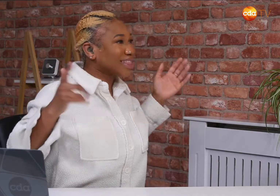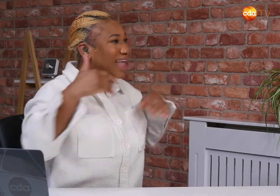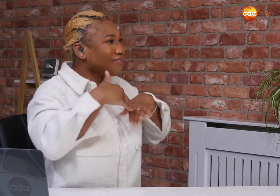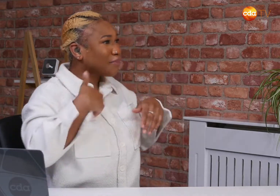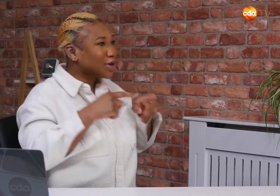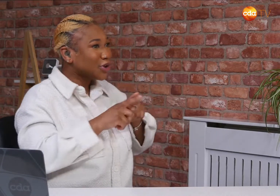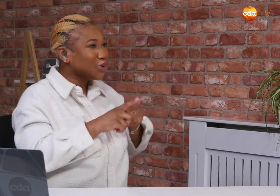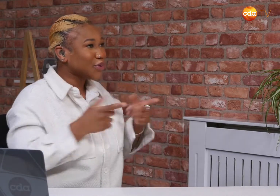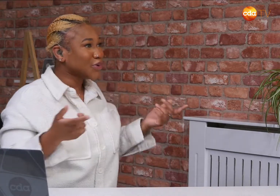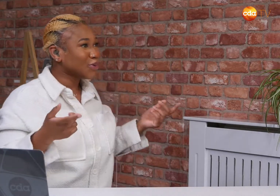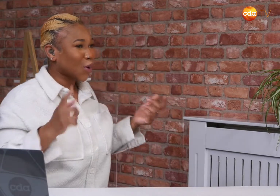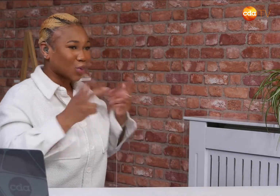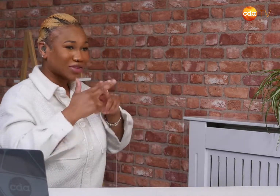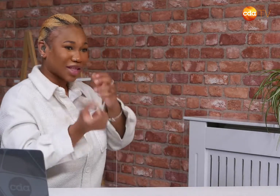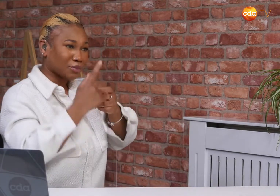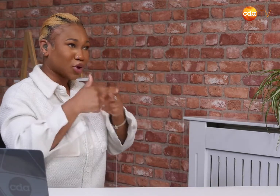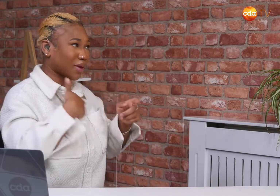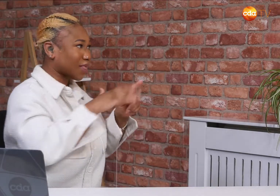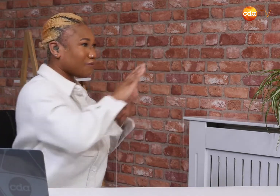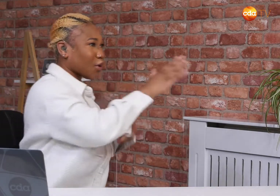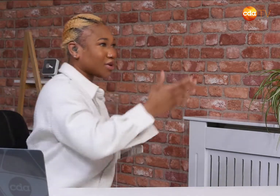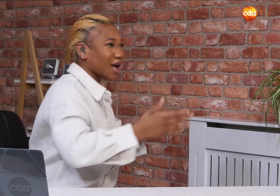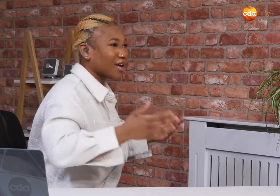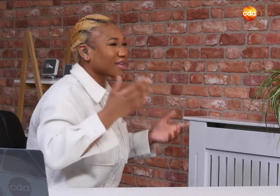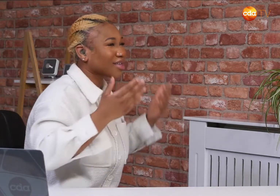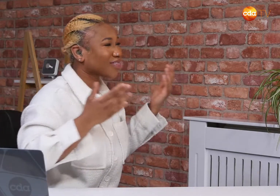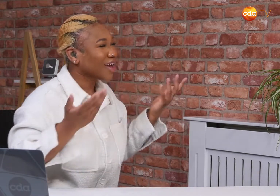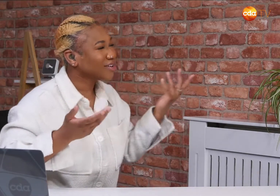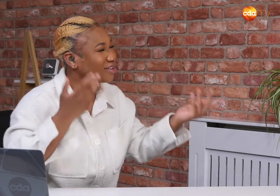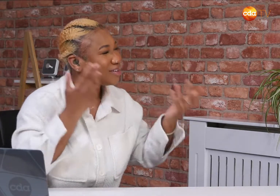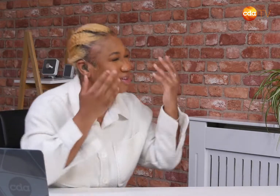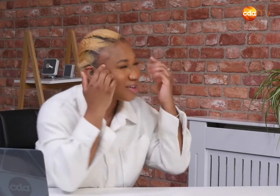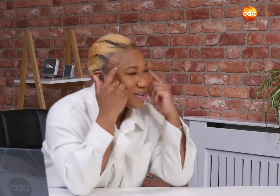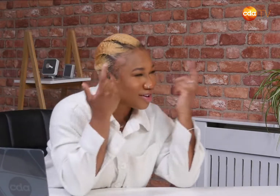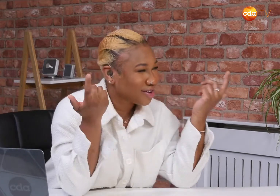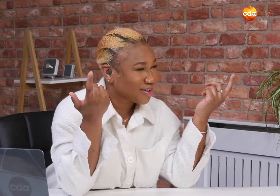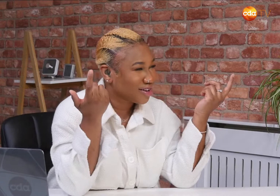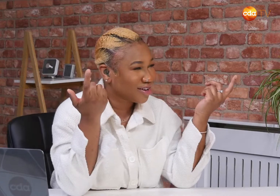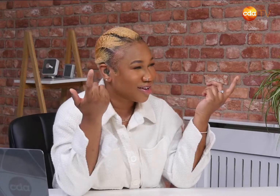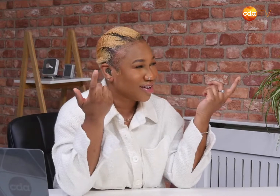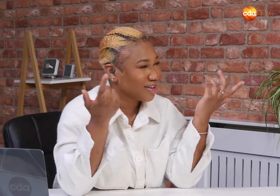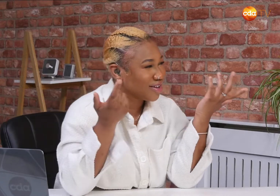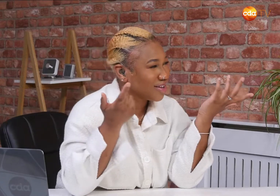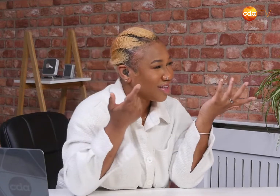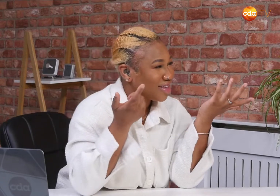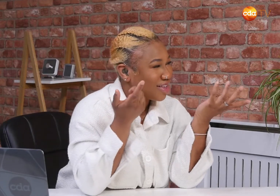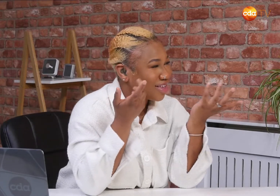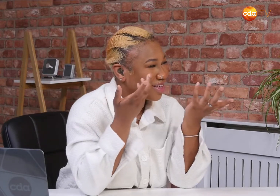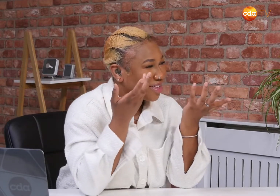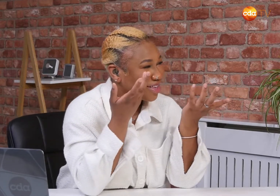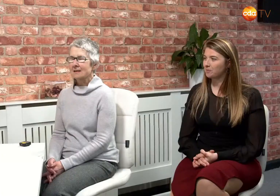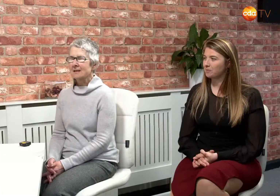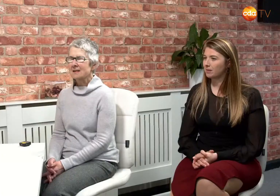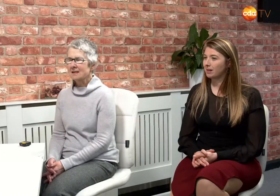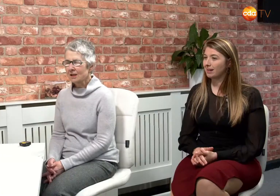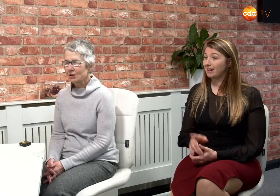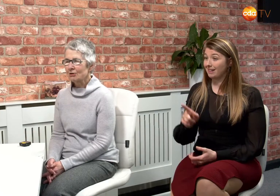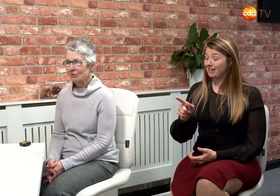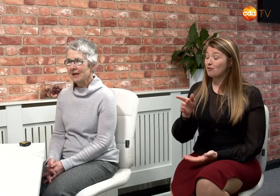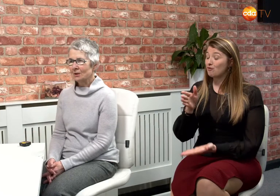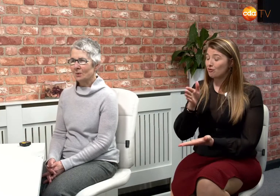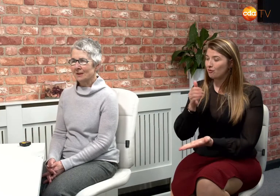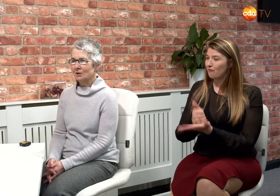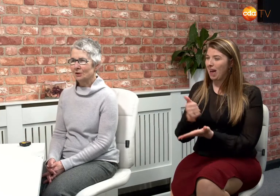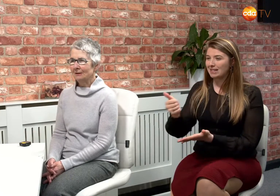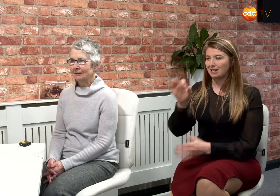them upset. I then have my own feelings of guilt. So what do you think would happen? How can I support them in the best way? That's